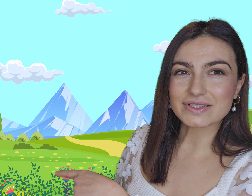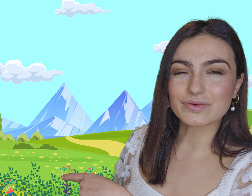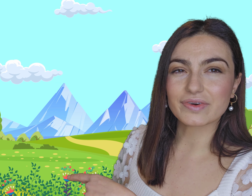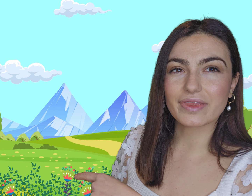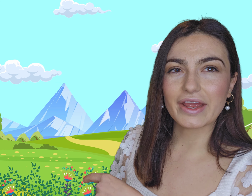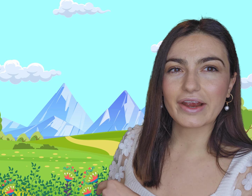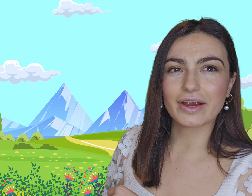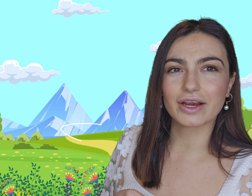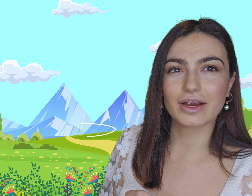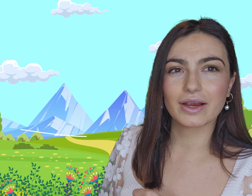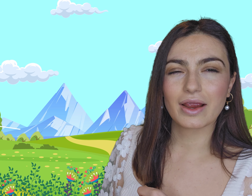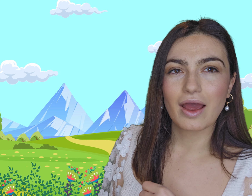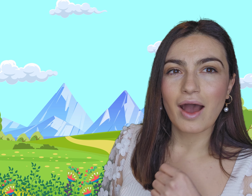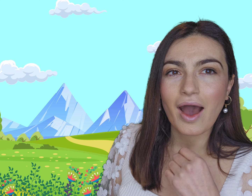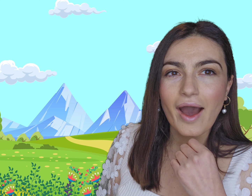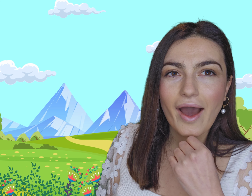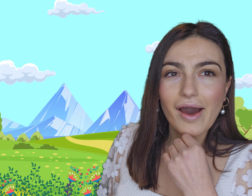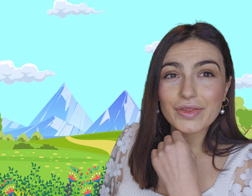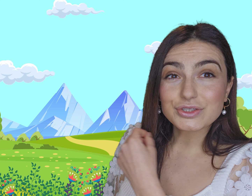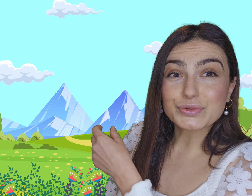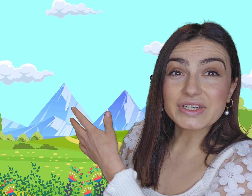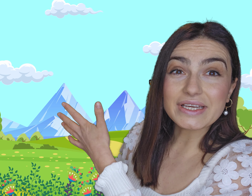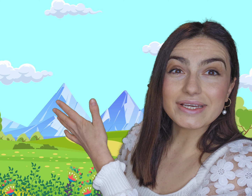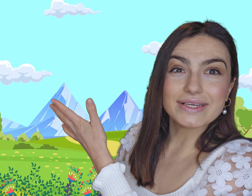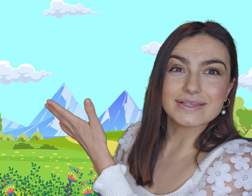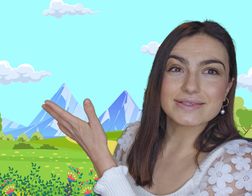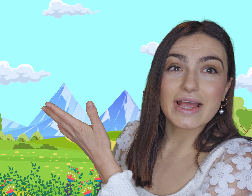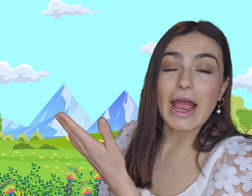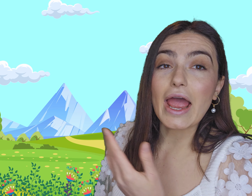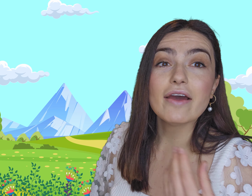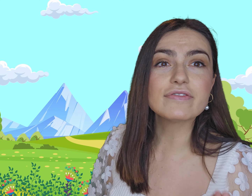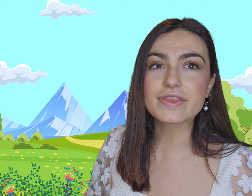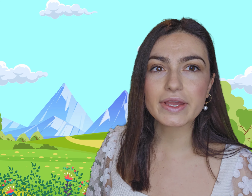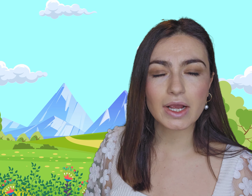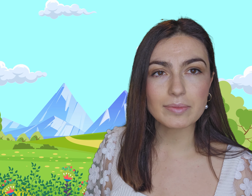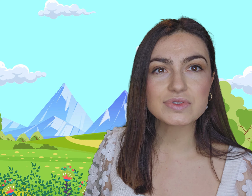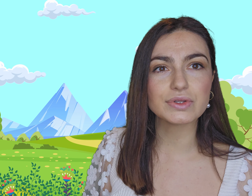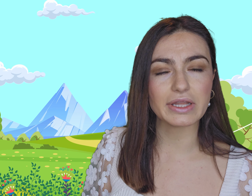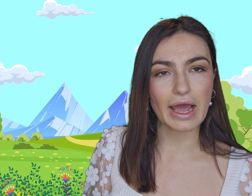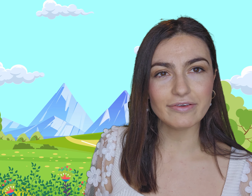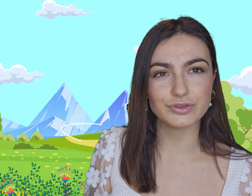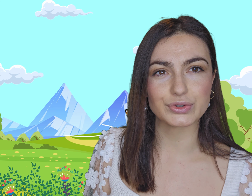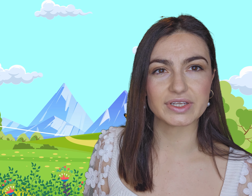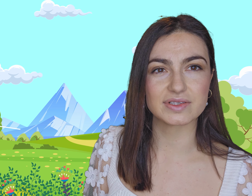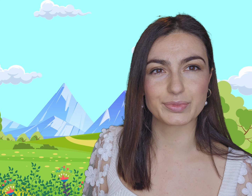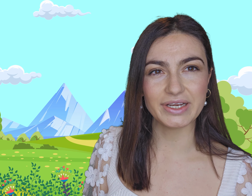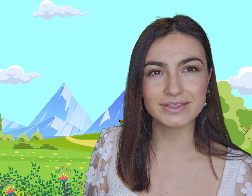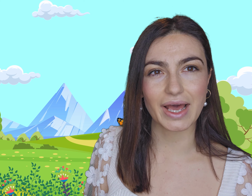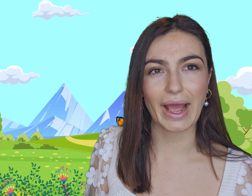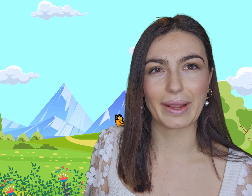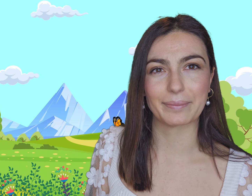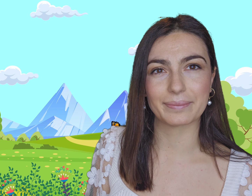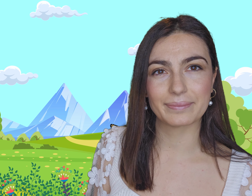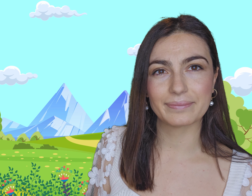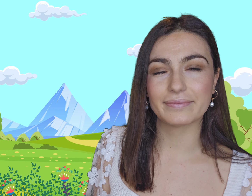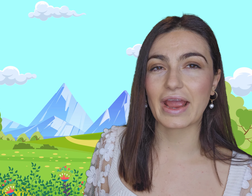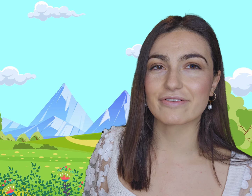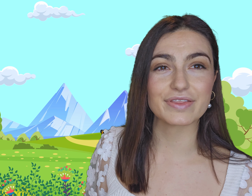over there the trees everything comes to life during springtime everything